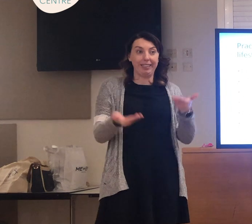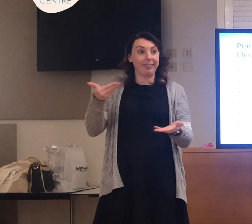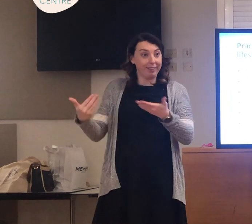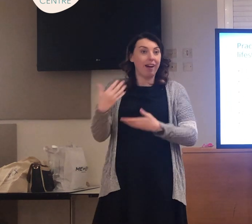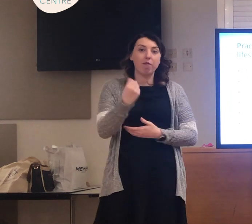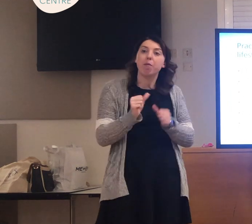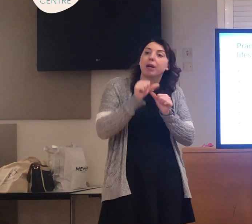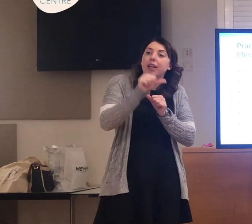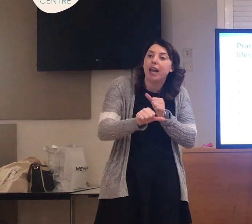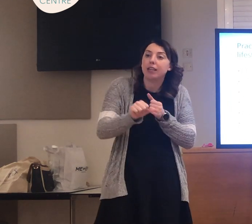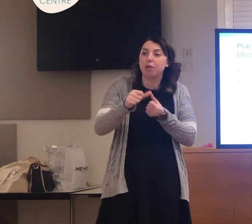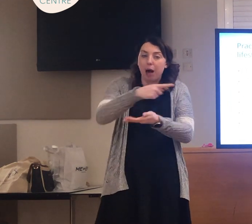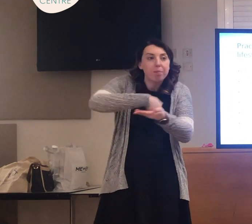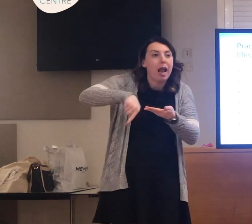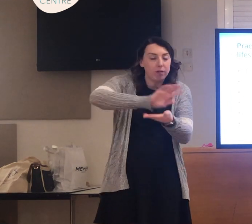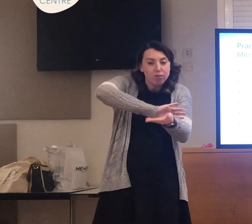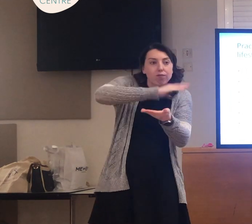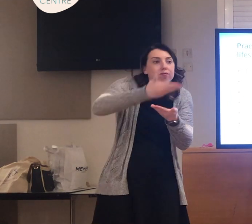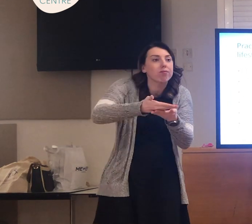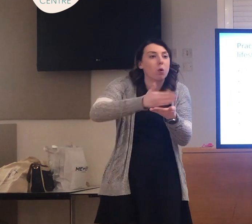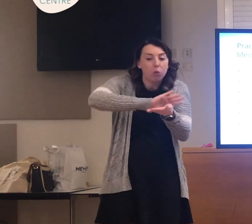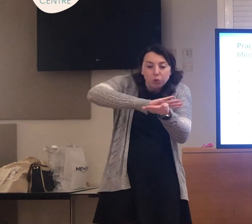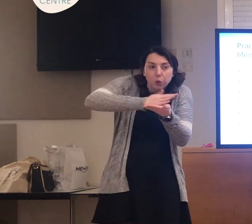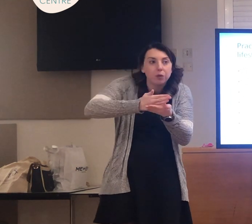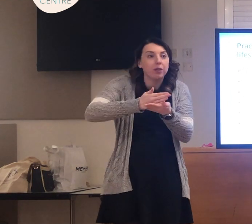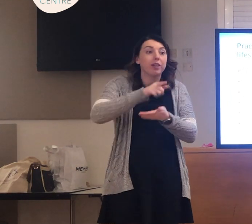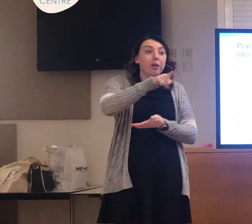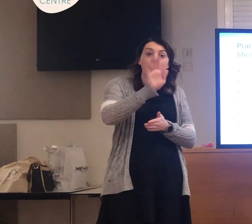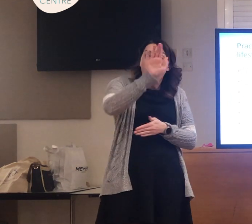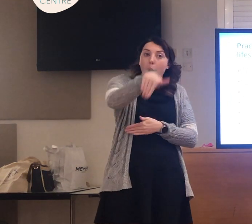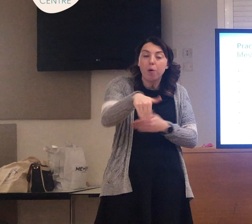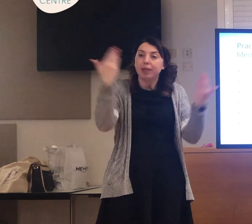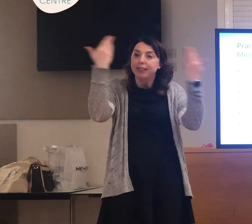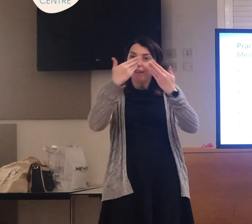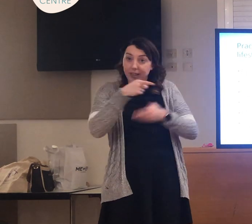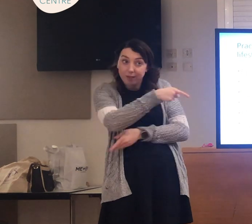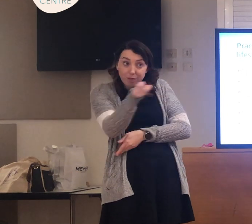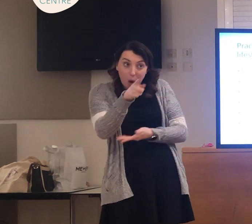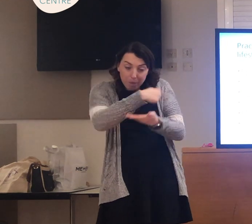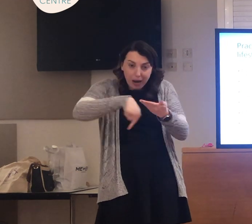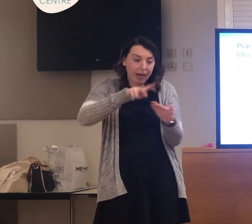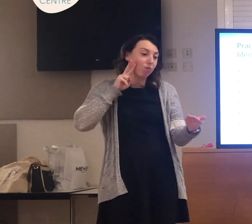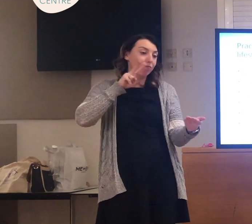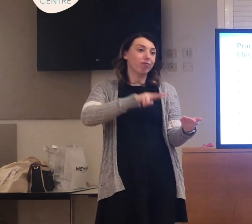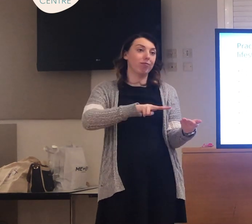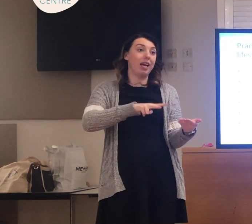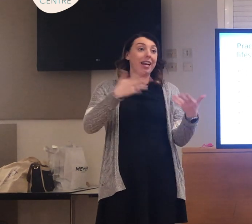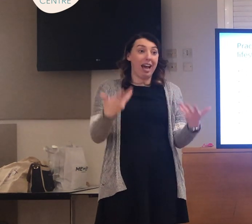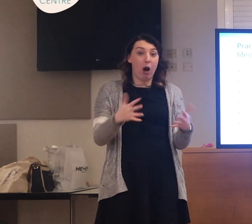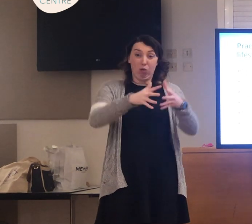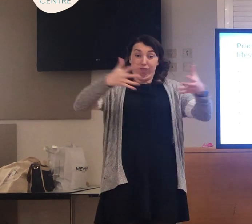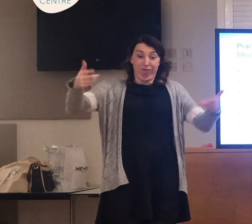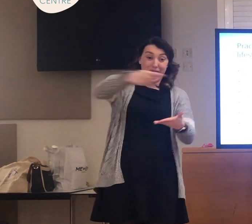think about the portion size. When you go home tonight, look at your plates. Nowadays, they're